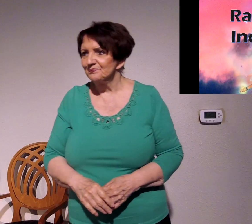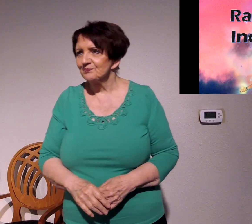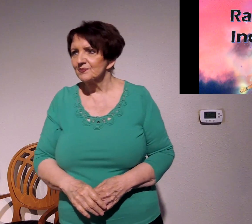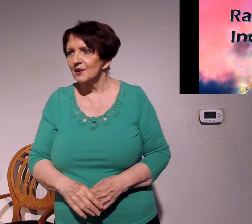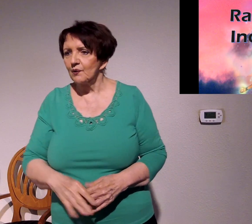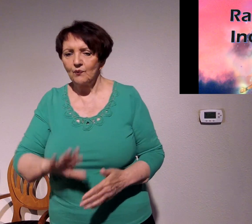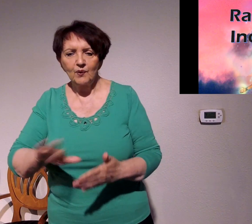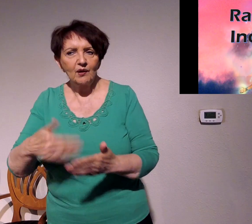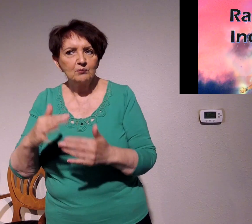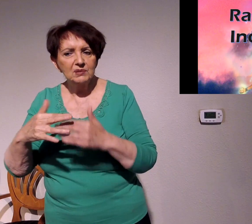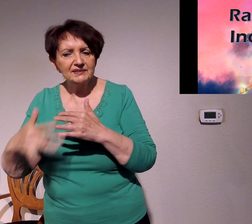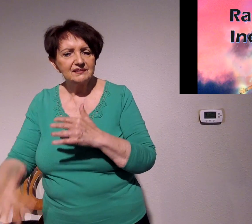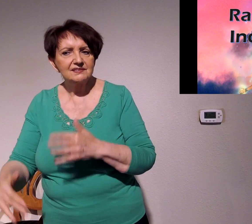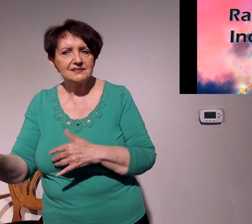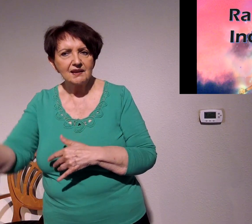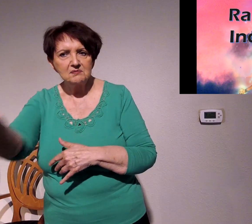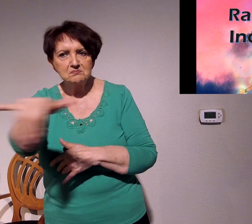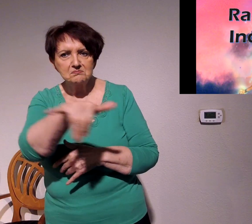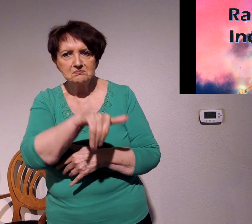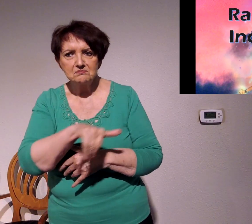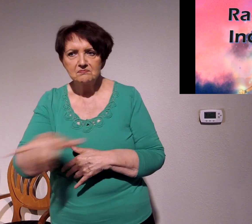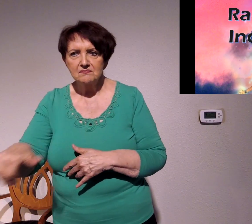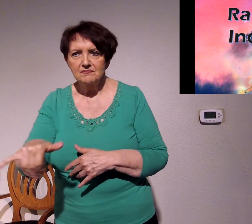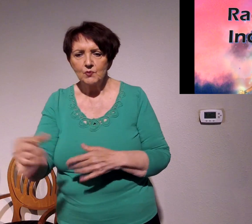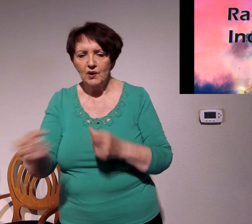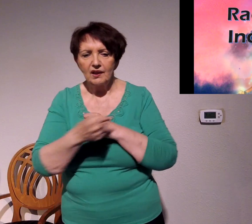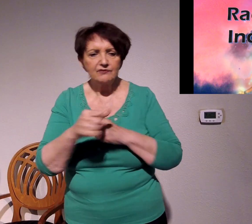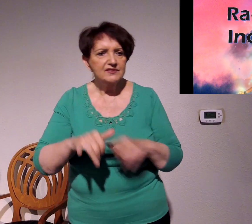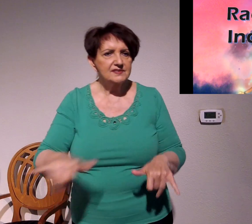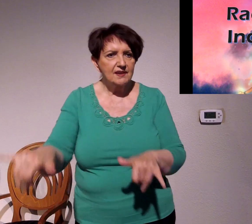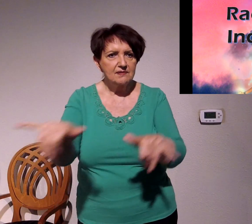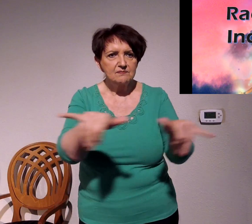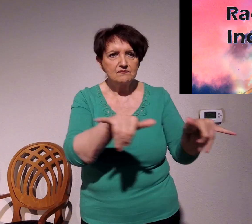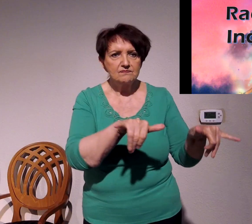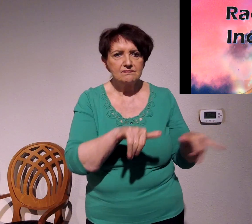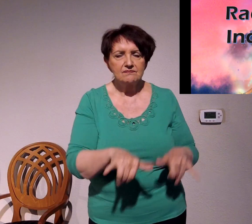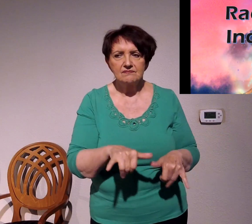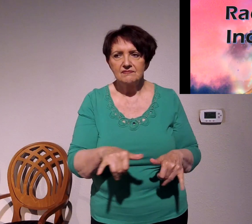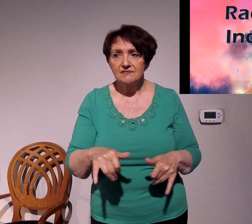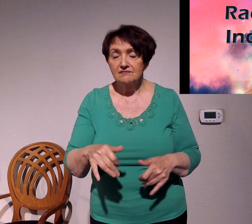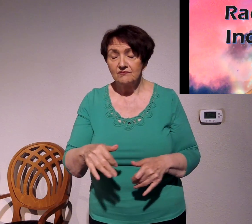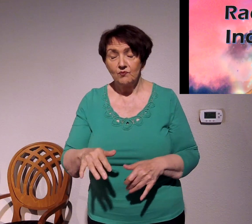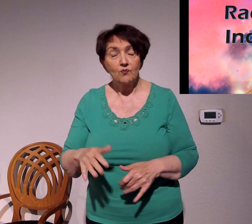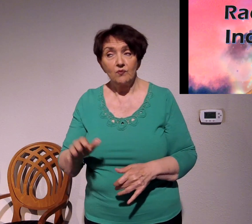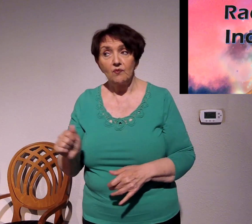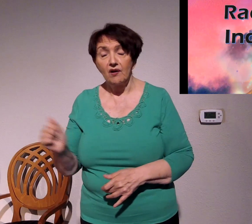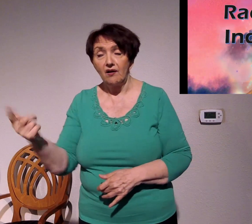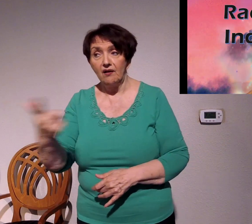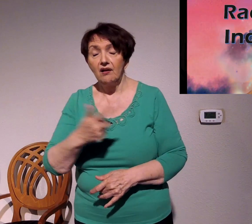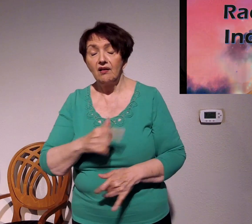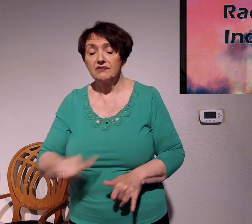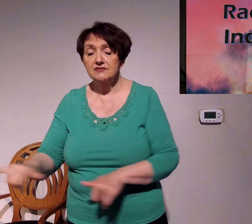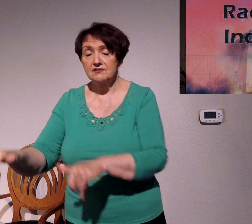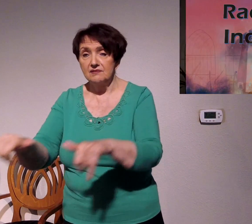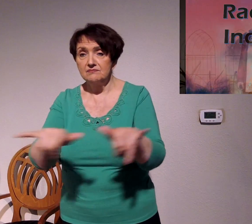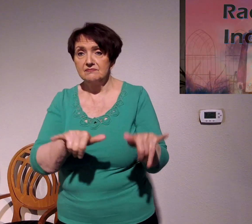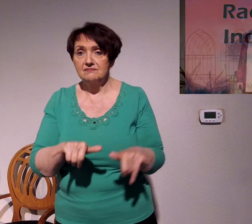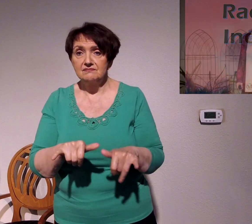We all bleed the same. We all love the same. We are the same. And yet,